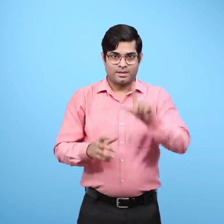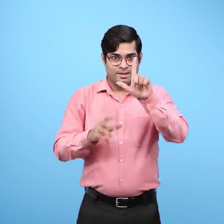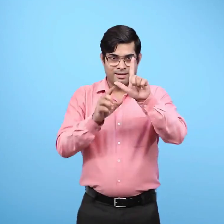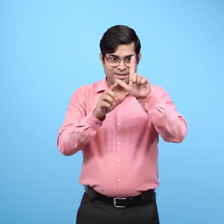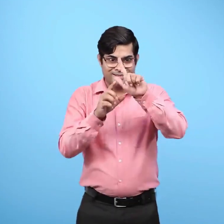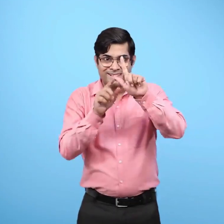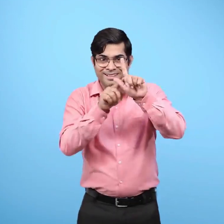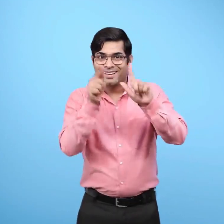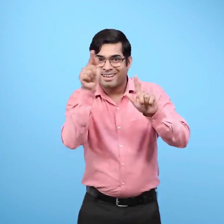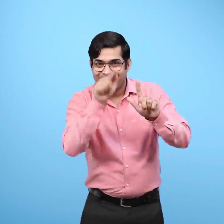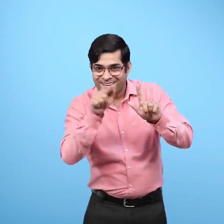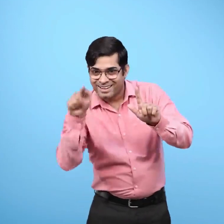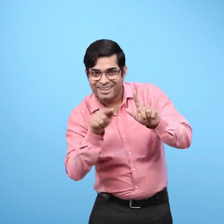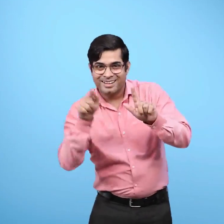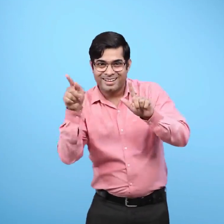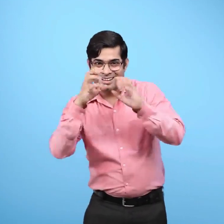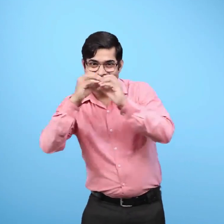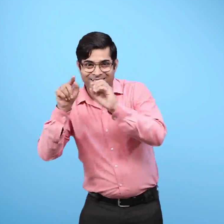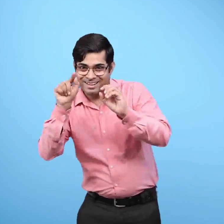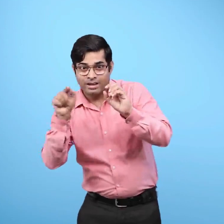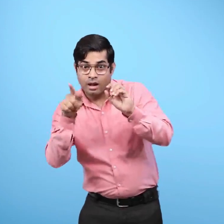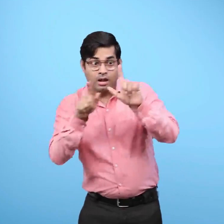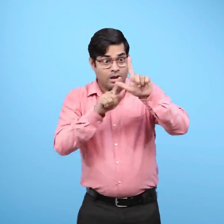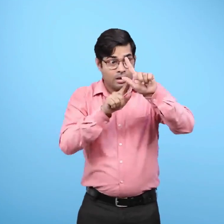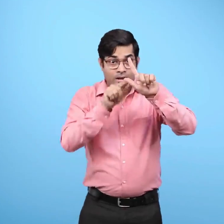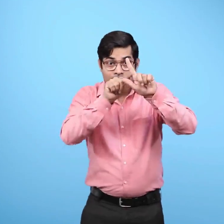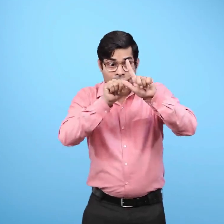There are also 10 angles less than a right angle.